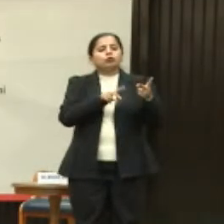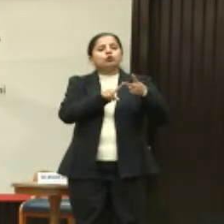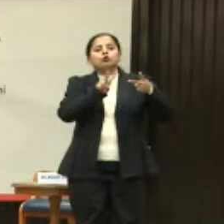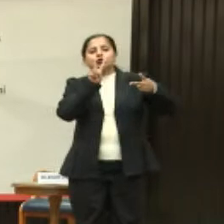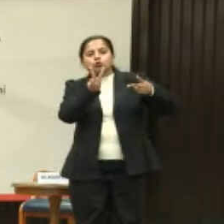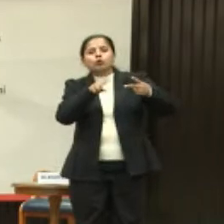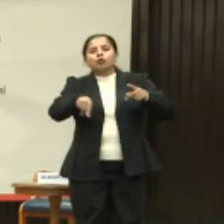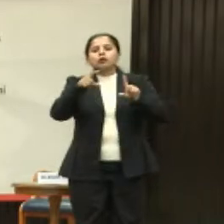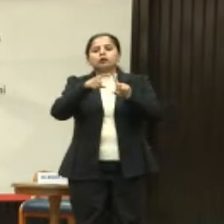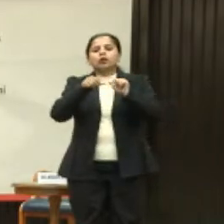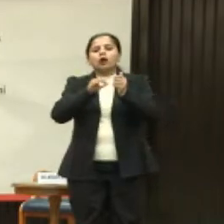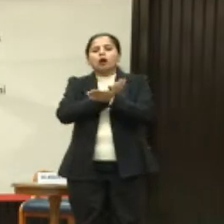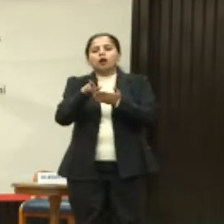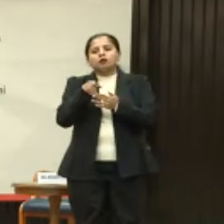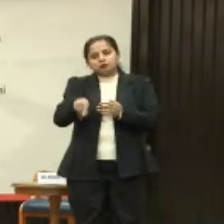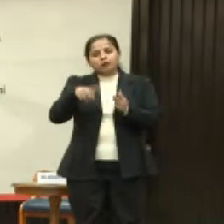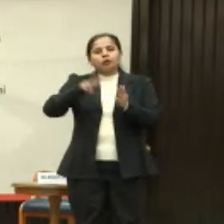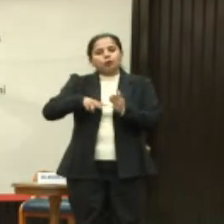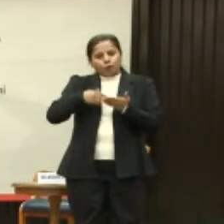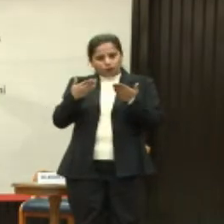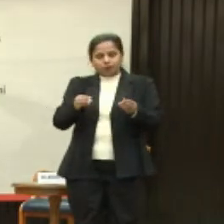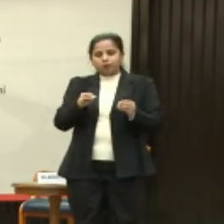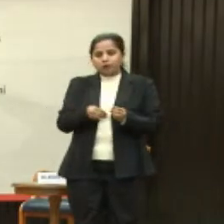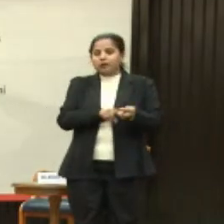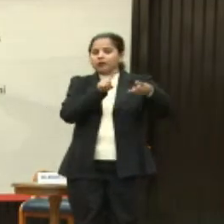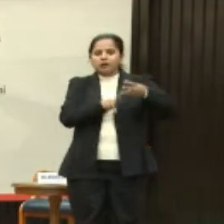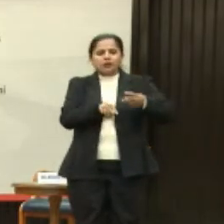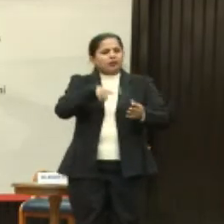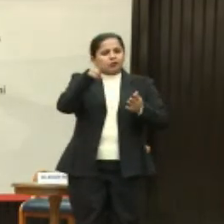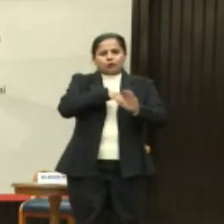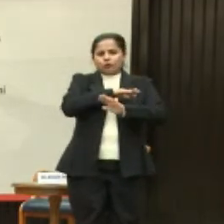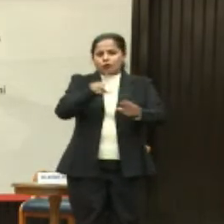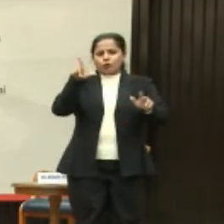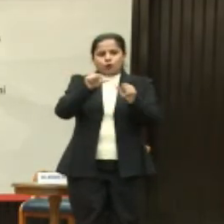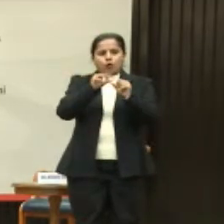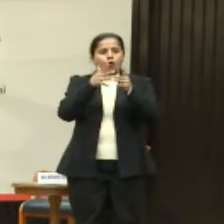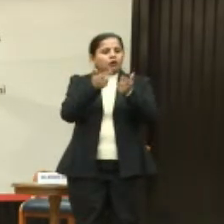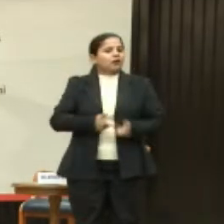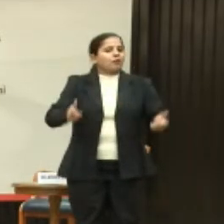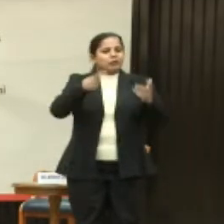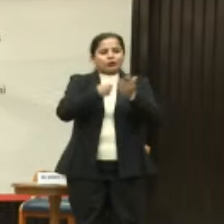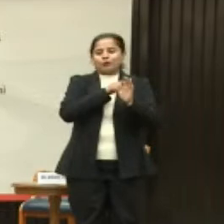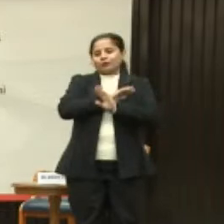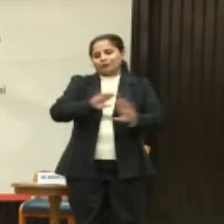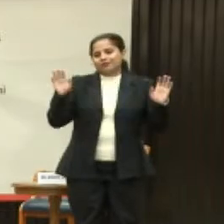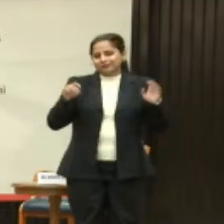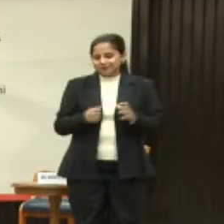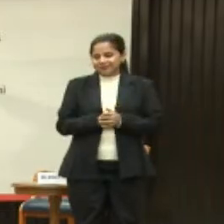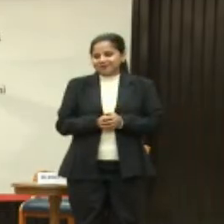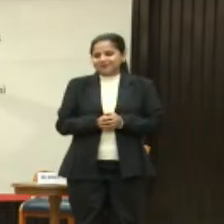read Daksh reports, 3, don't read Law Commission reports.